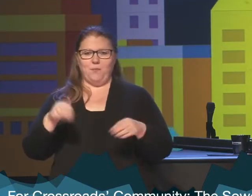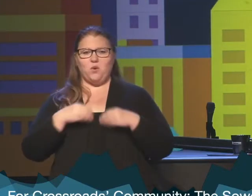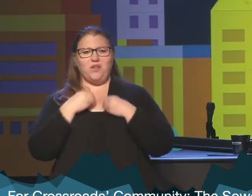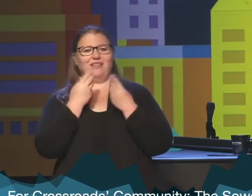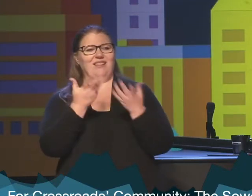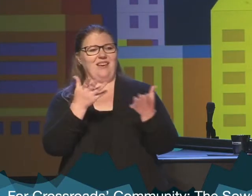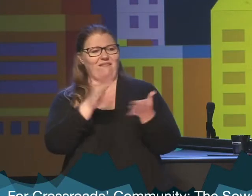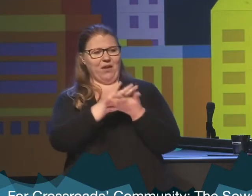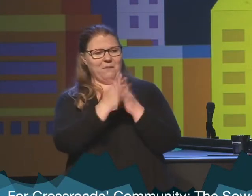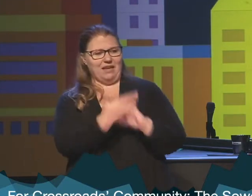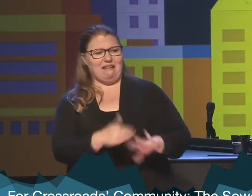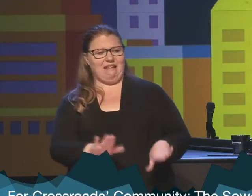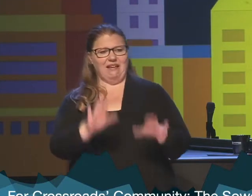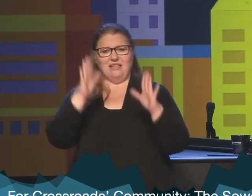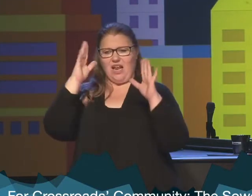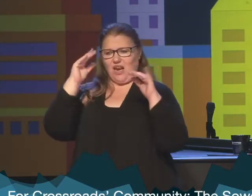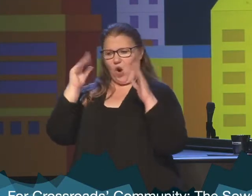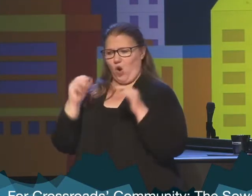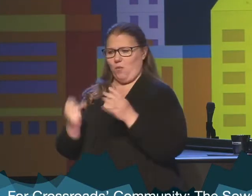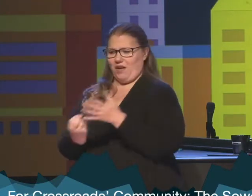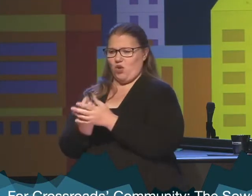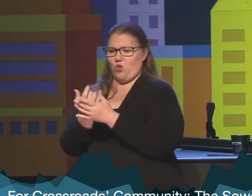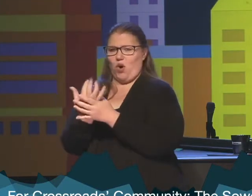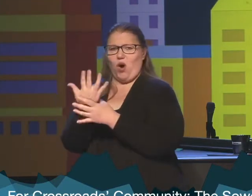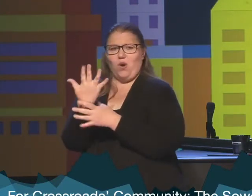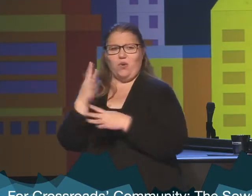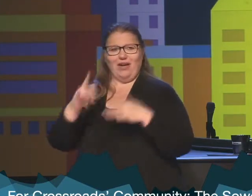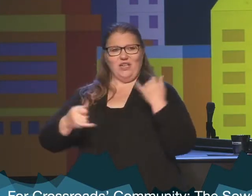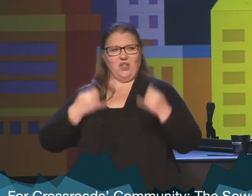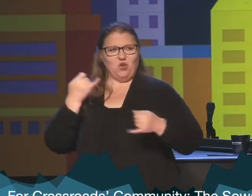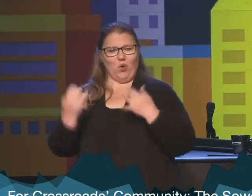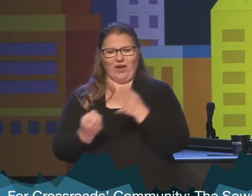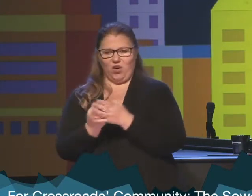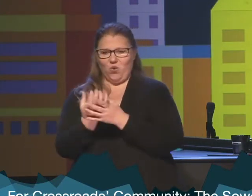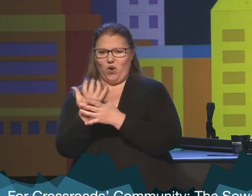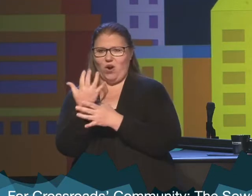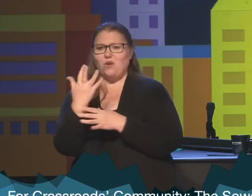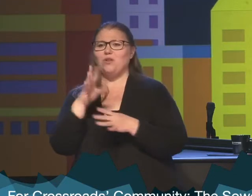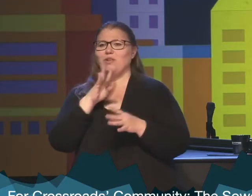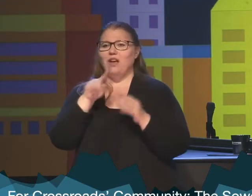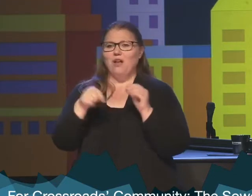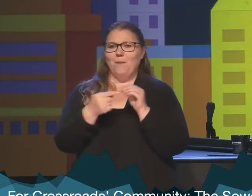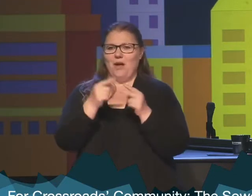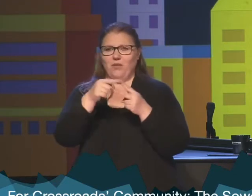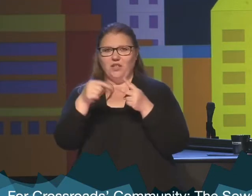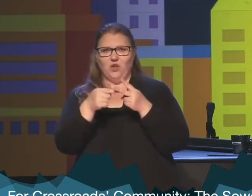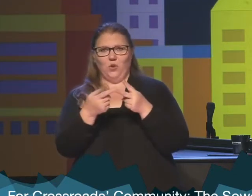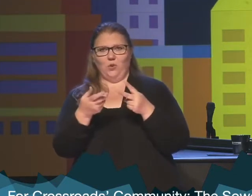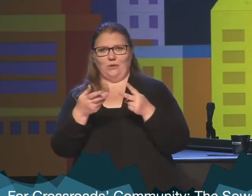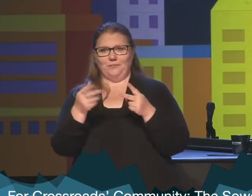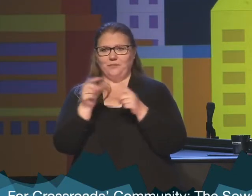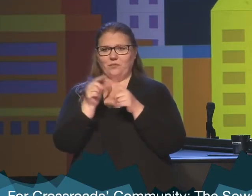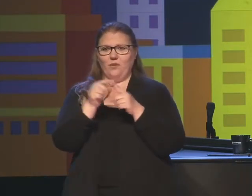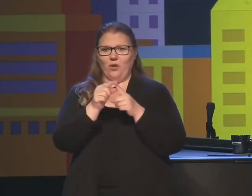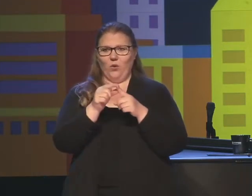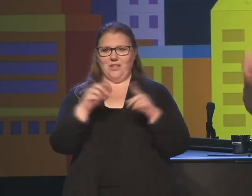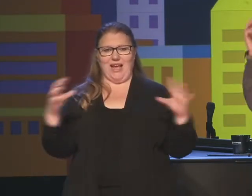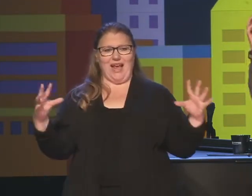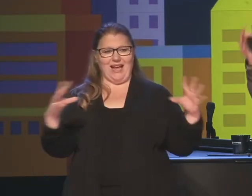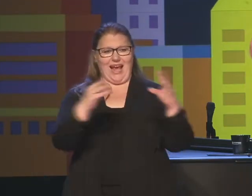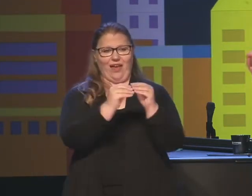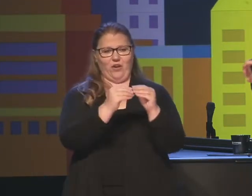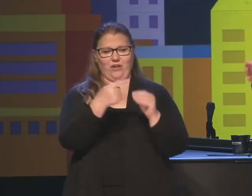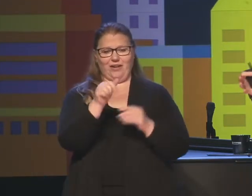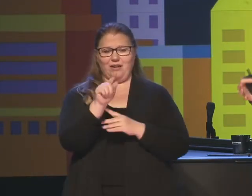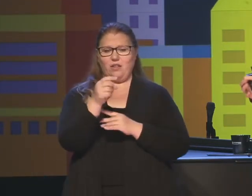hope flourishes and grows and joy, right? So let's talk about these two words real quick, gathered and scattered, right? So the gathered church represents